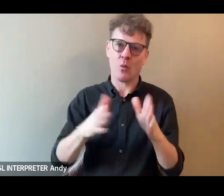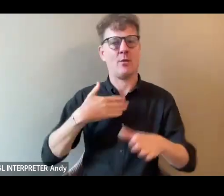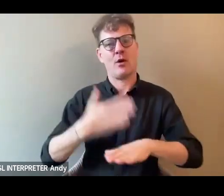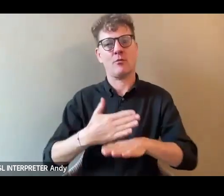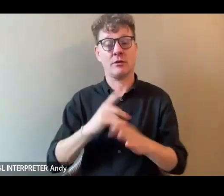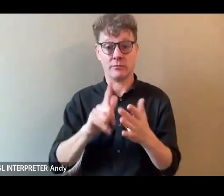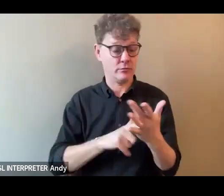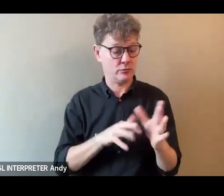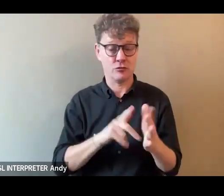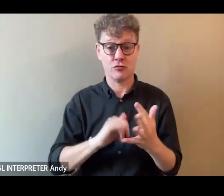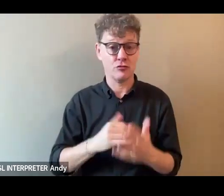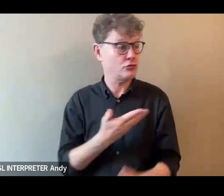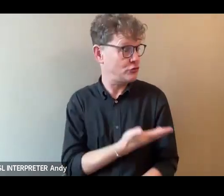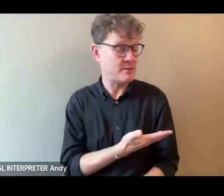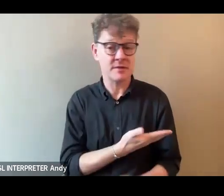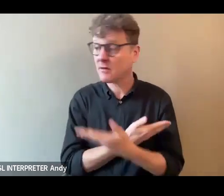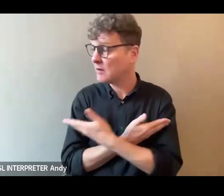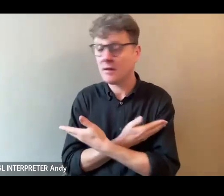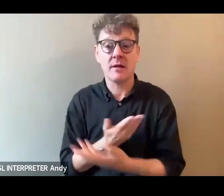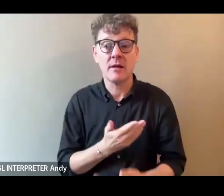James? Can I